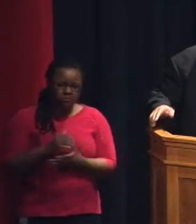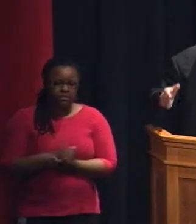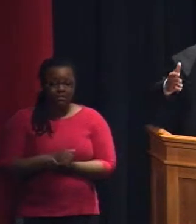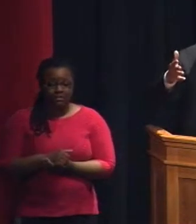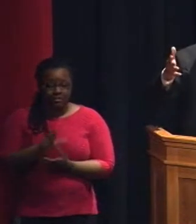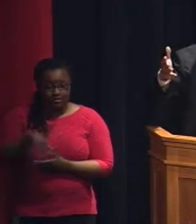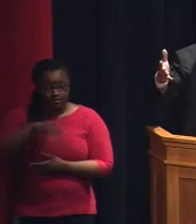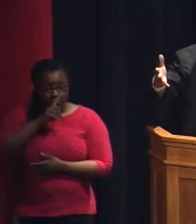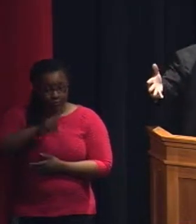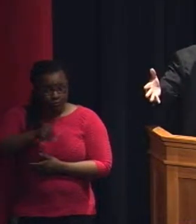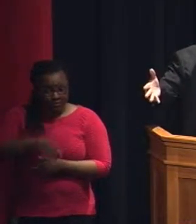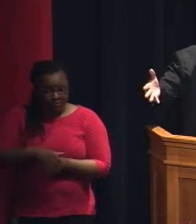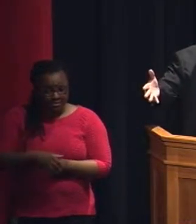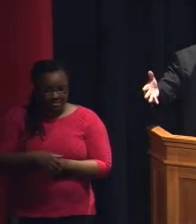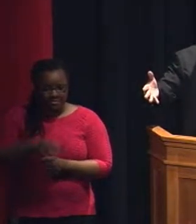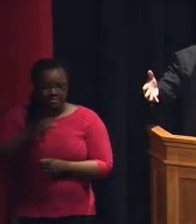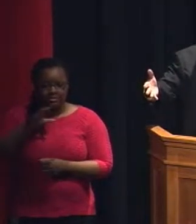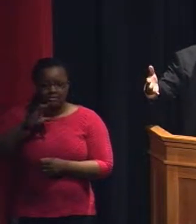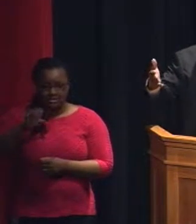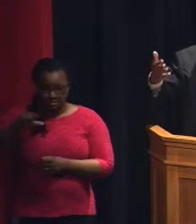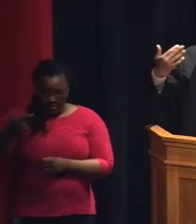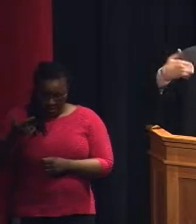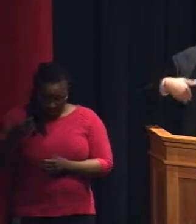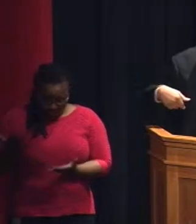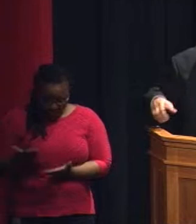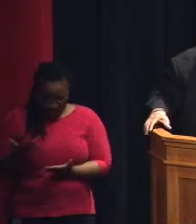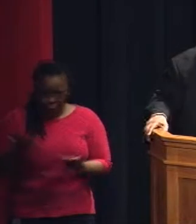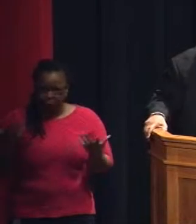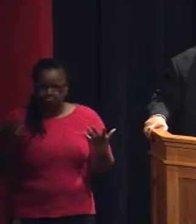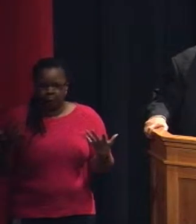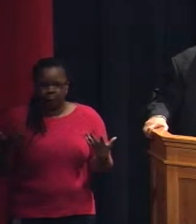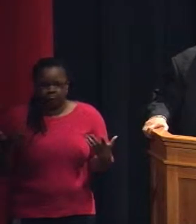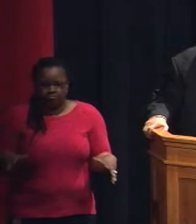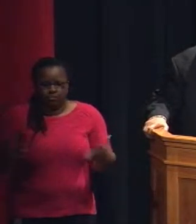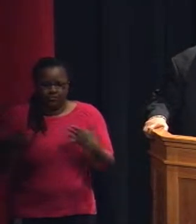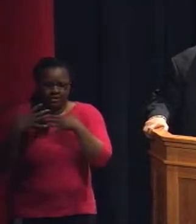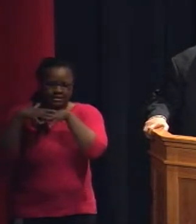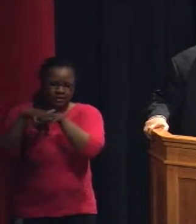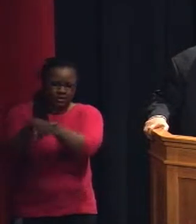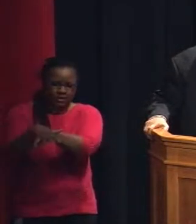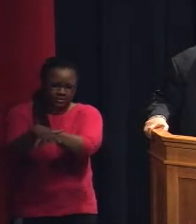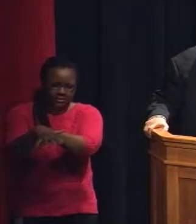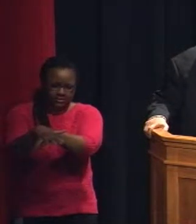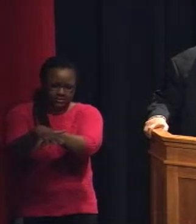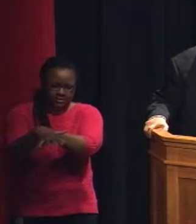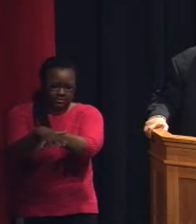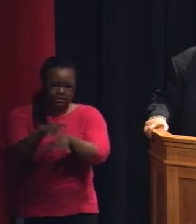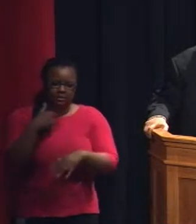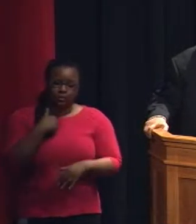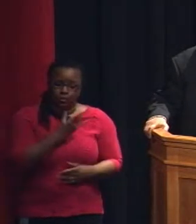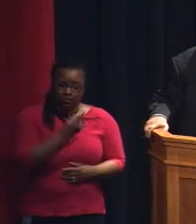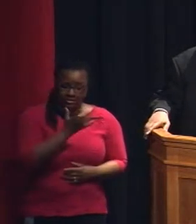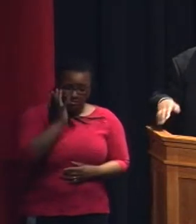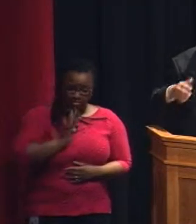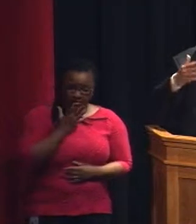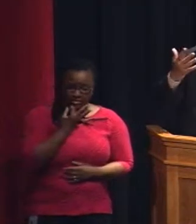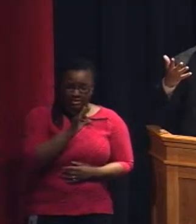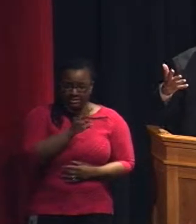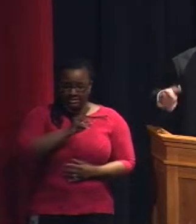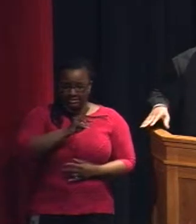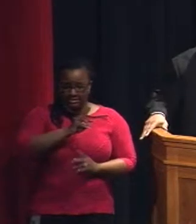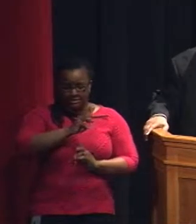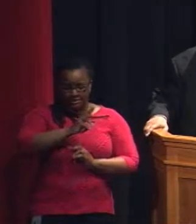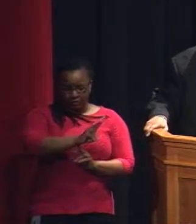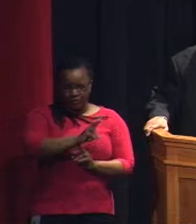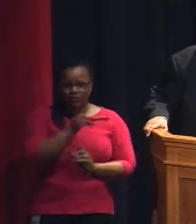EC Glass is integrated now. What we did back in 1962 was to desegregate. When I look